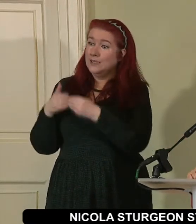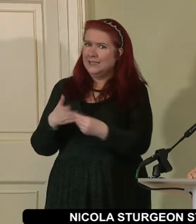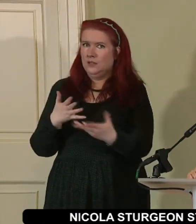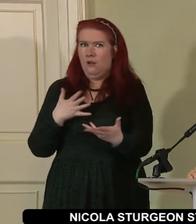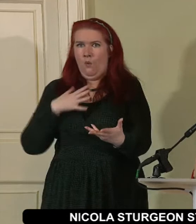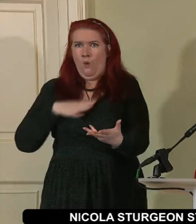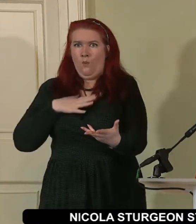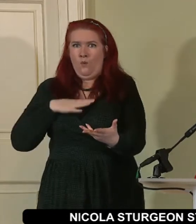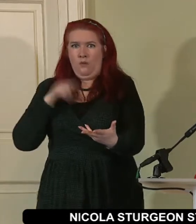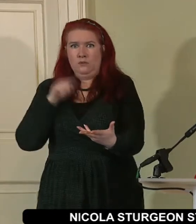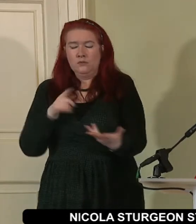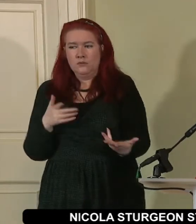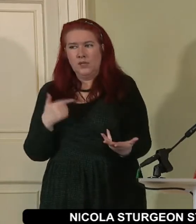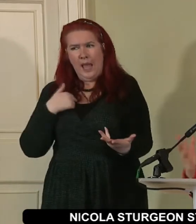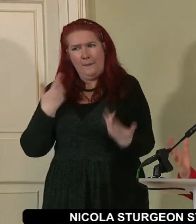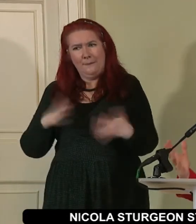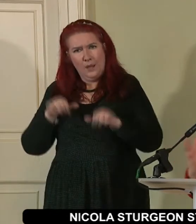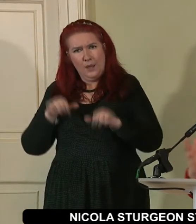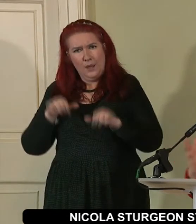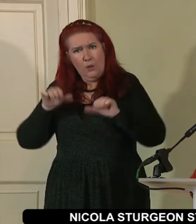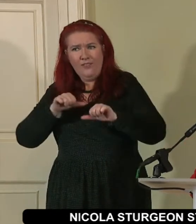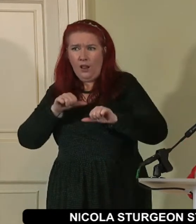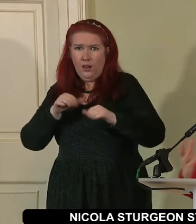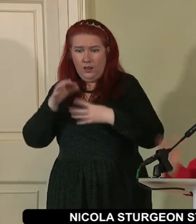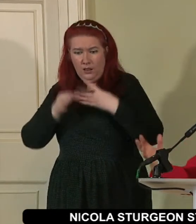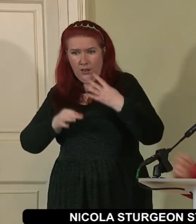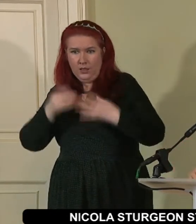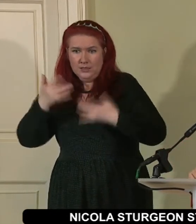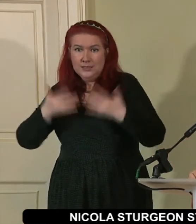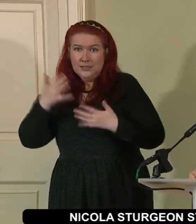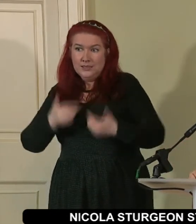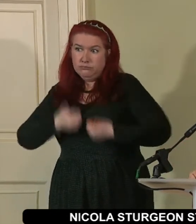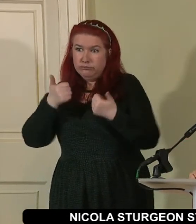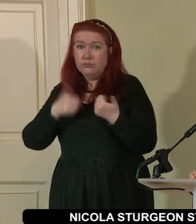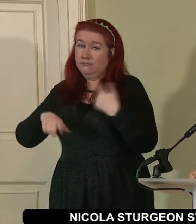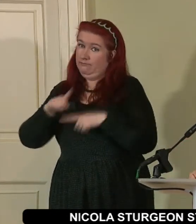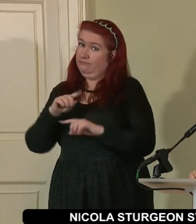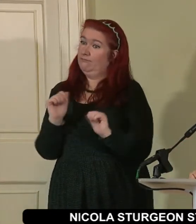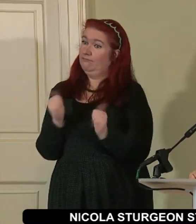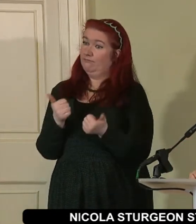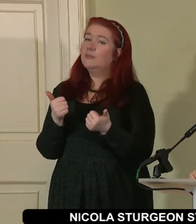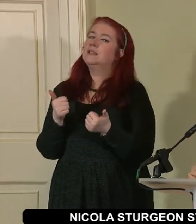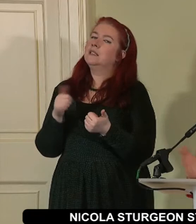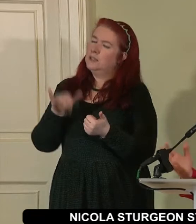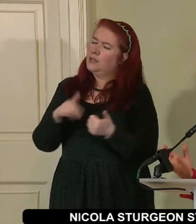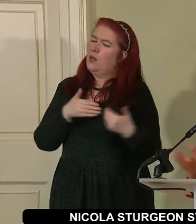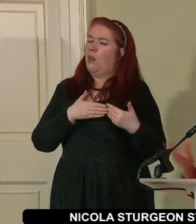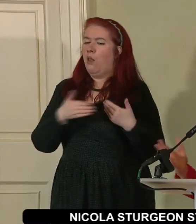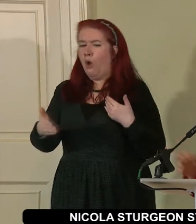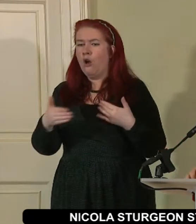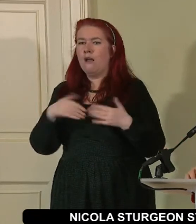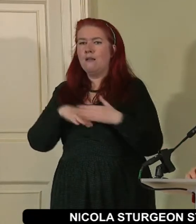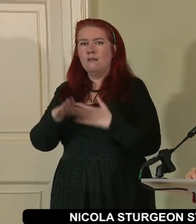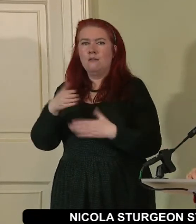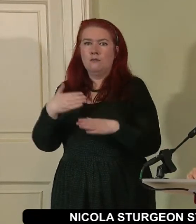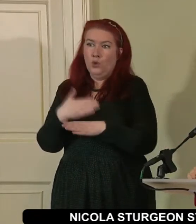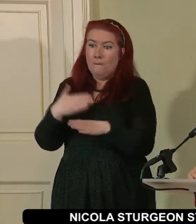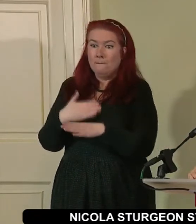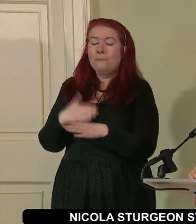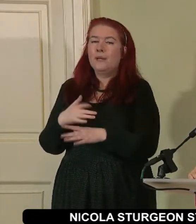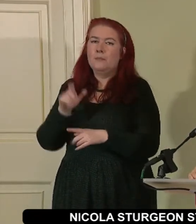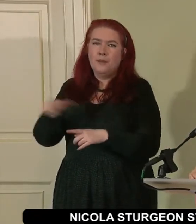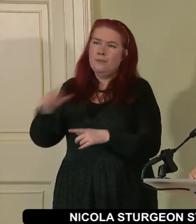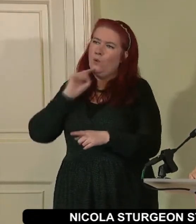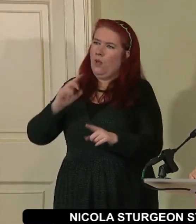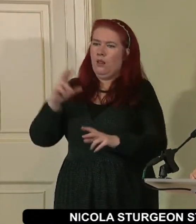for. So, you know, yes, of course, the longer any leader is in office, the more people will find things to disagree with